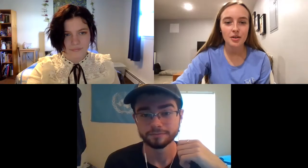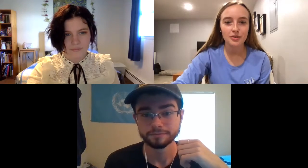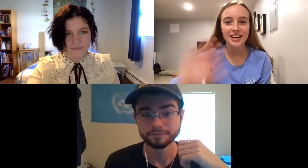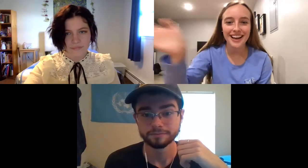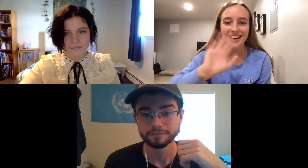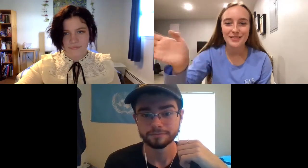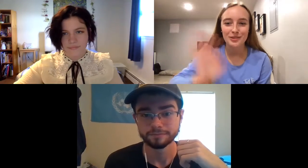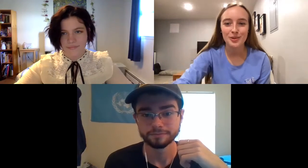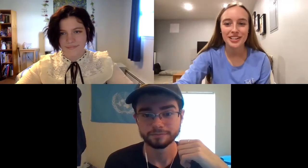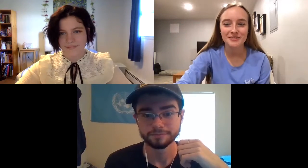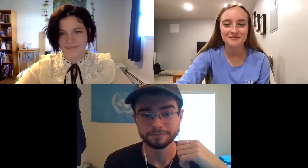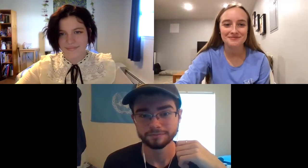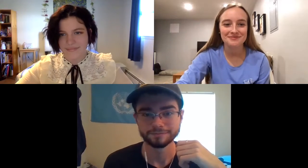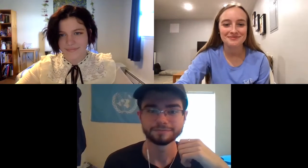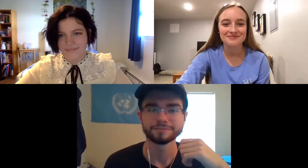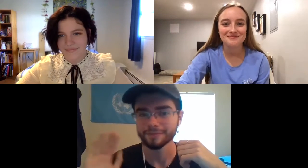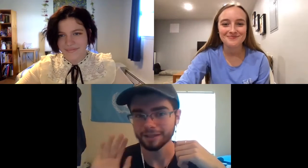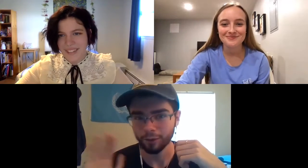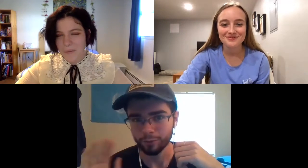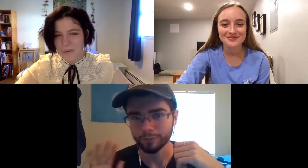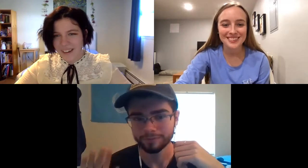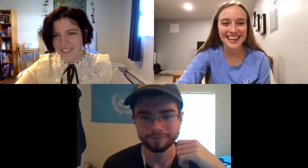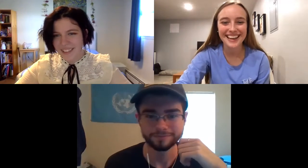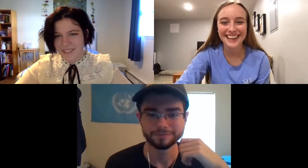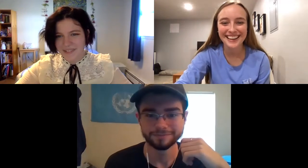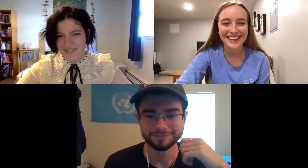All right, hi everyone. Hello.